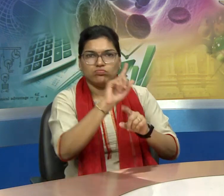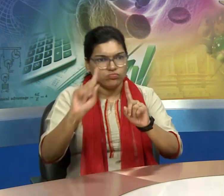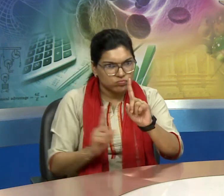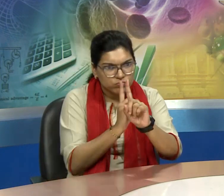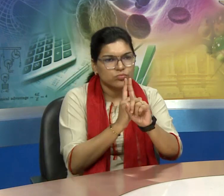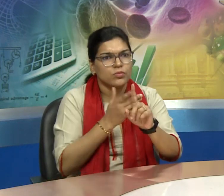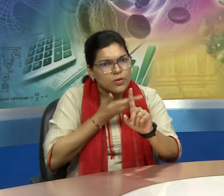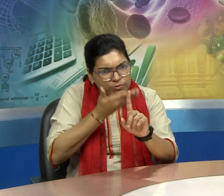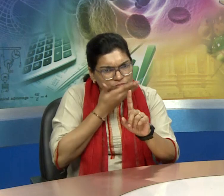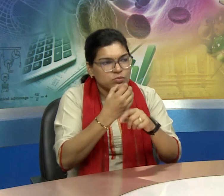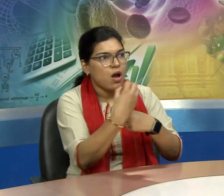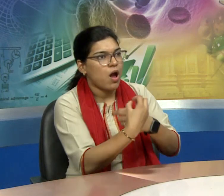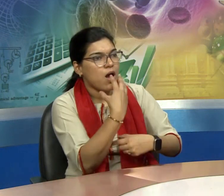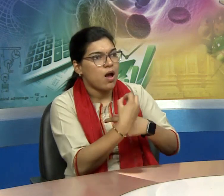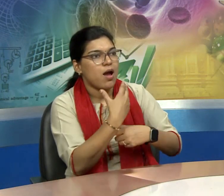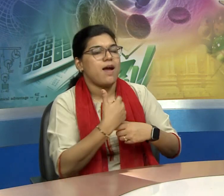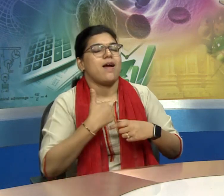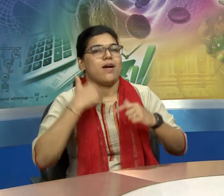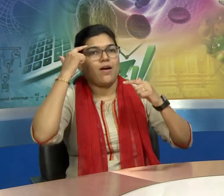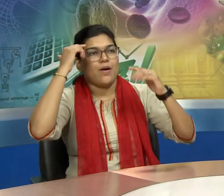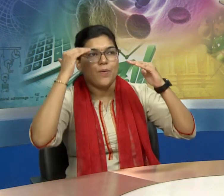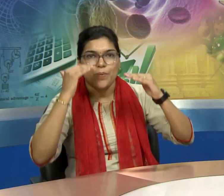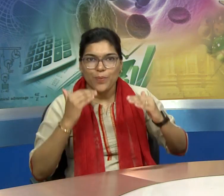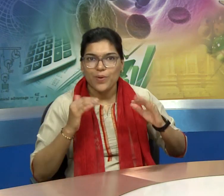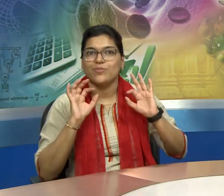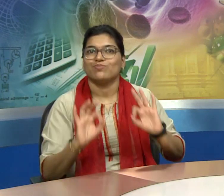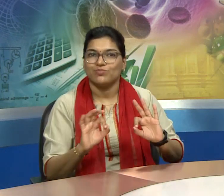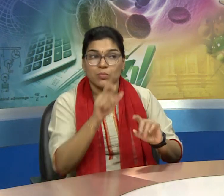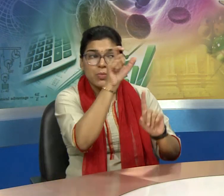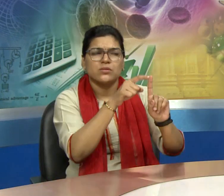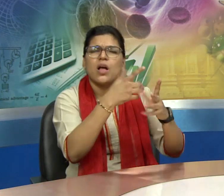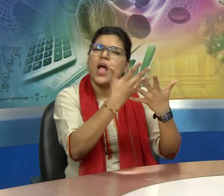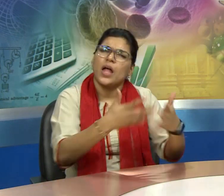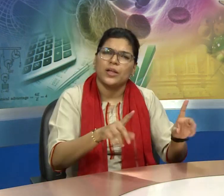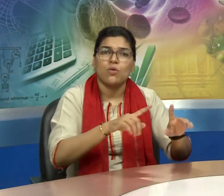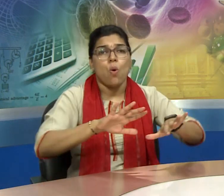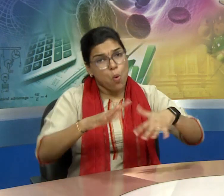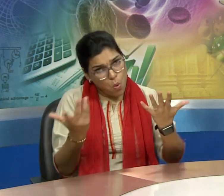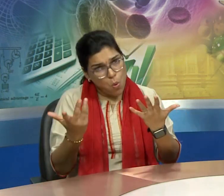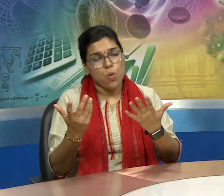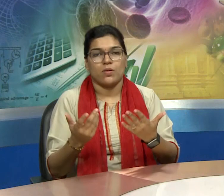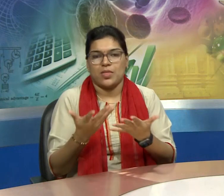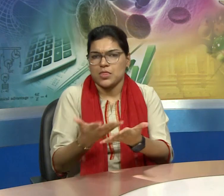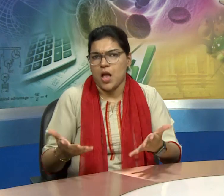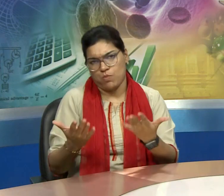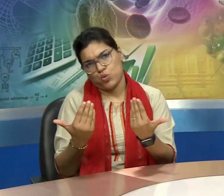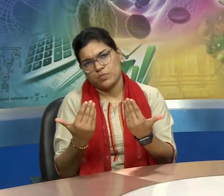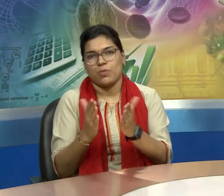a good friend of us, a family person who is a senior experienced person.